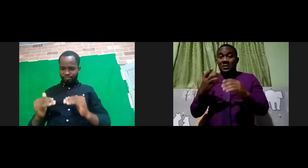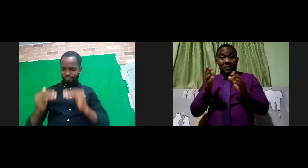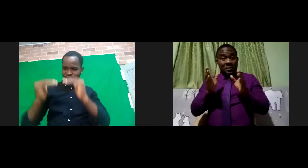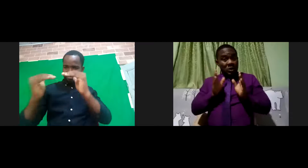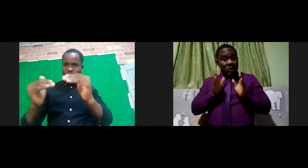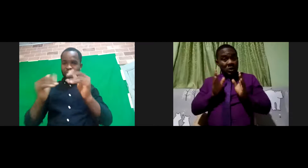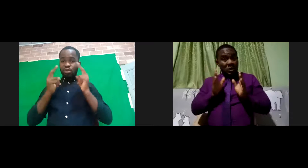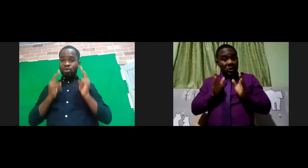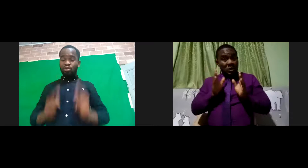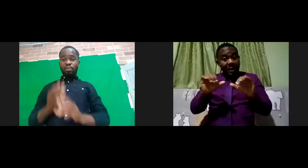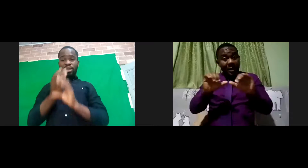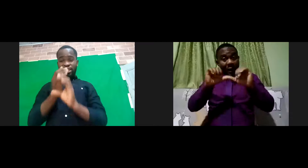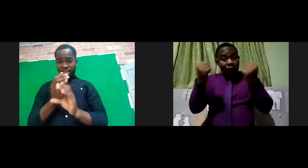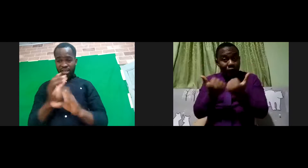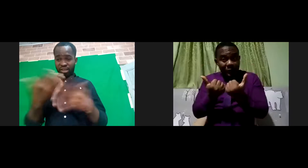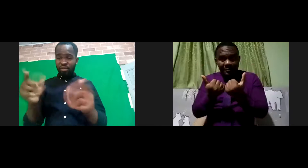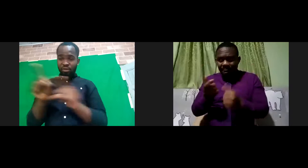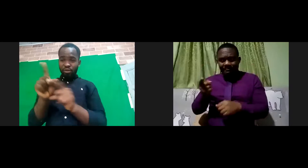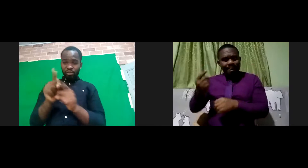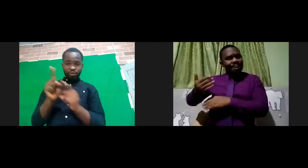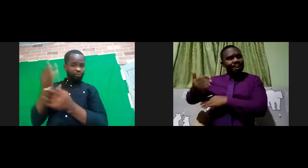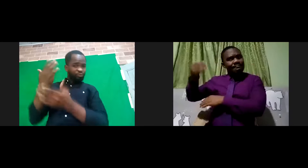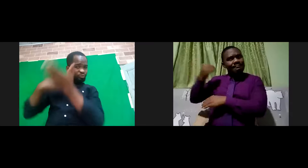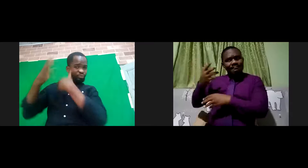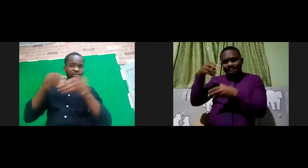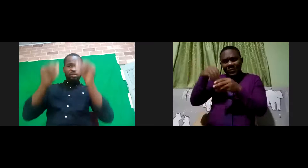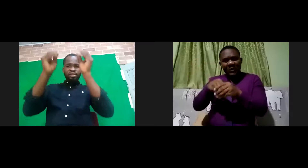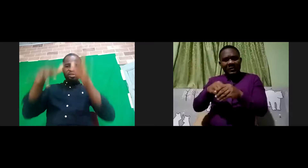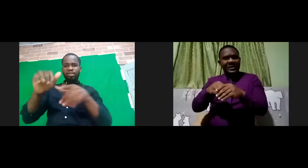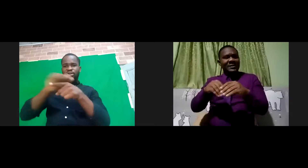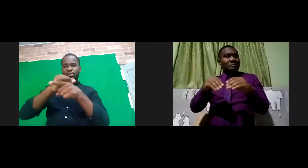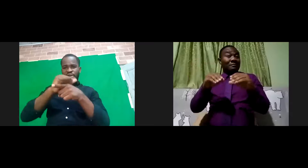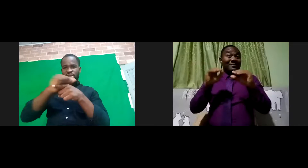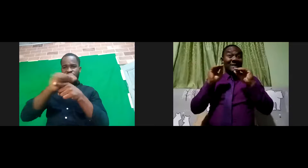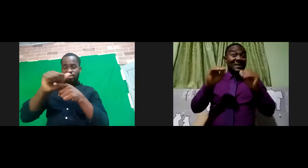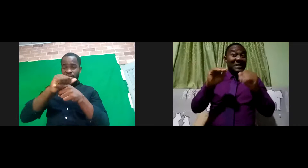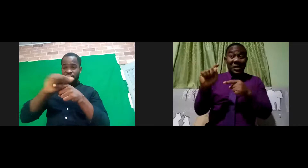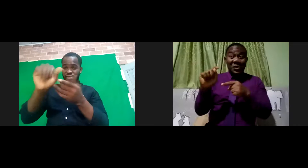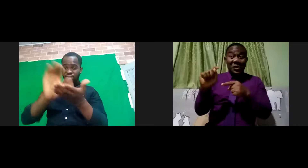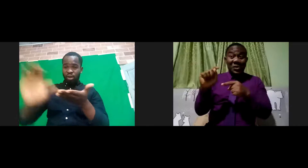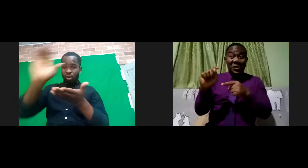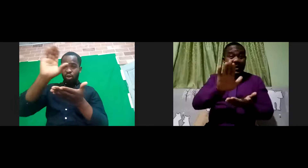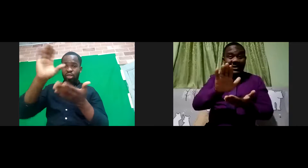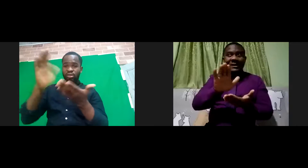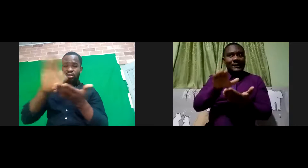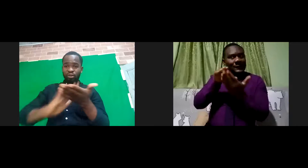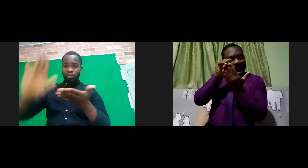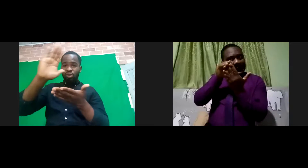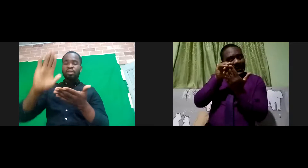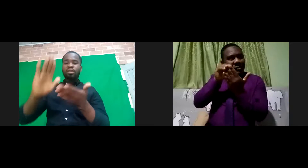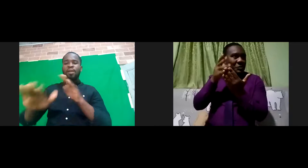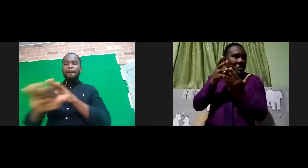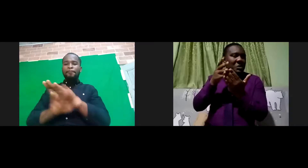association. He was once into the teacher training college pursuing initial primary teacher